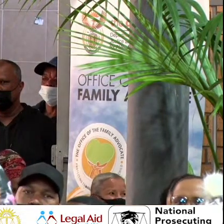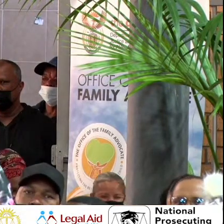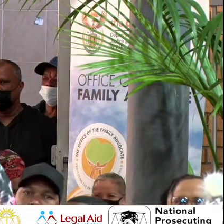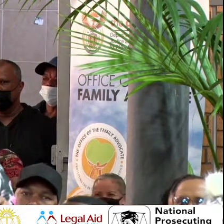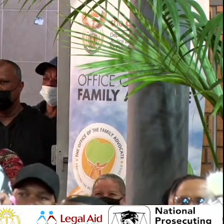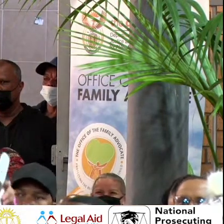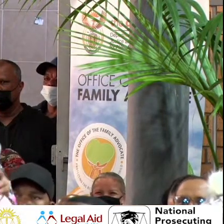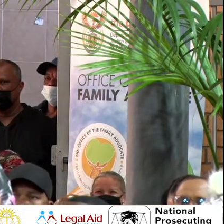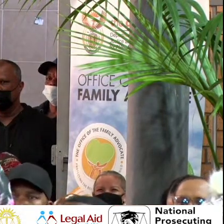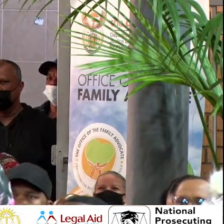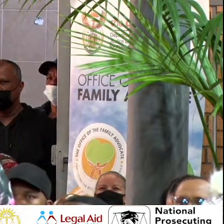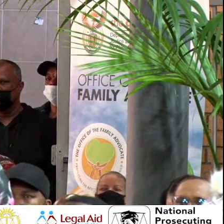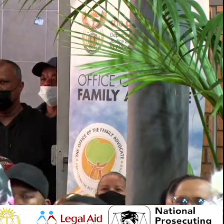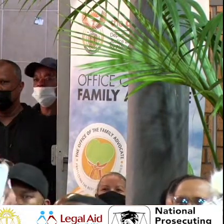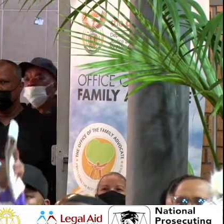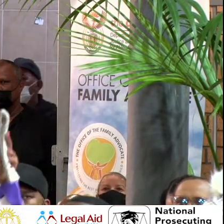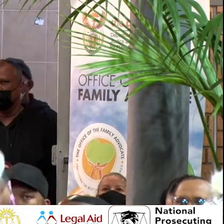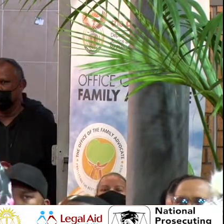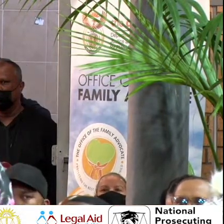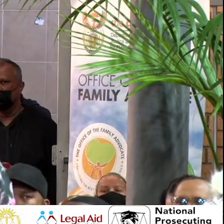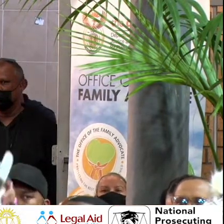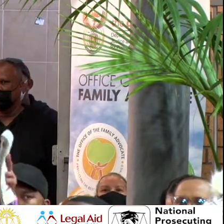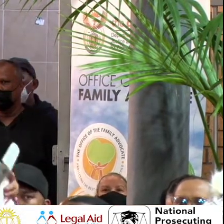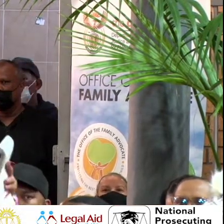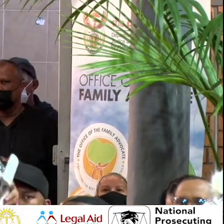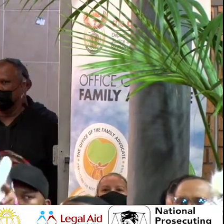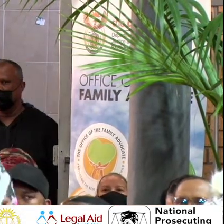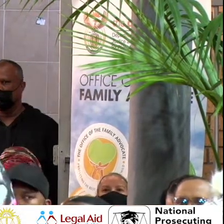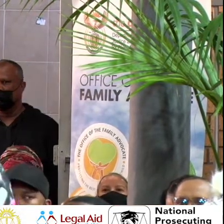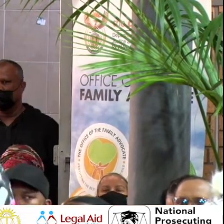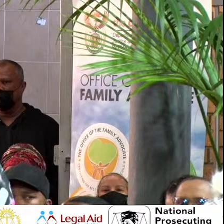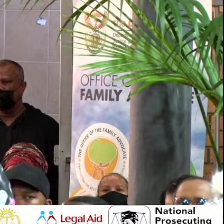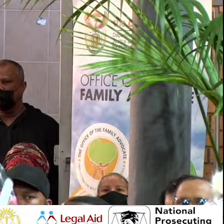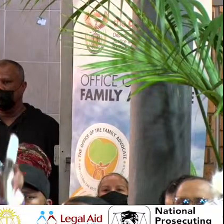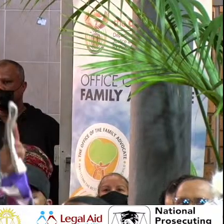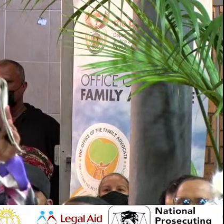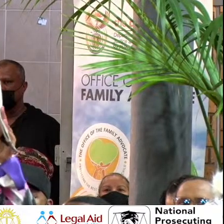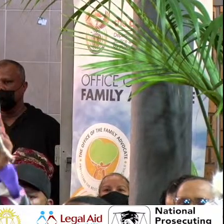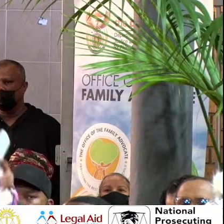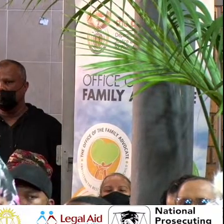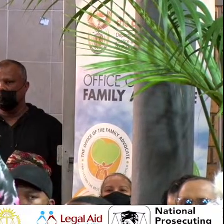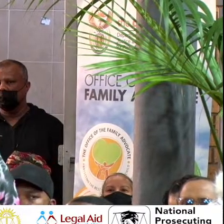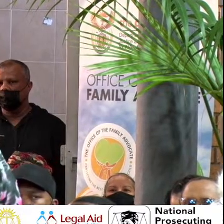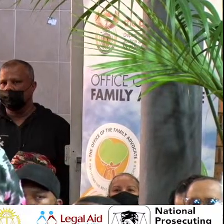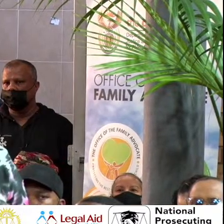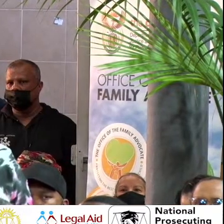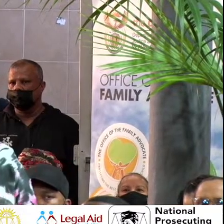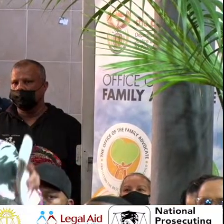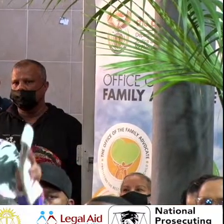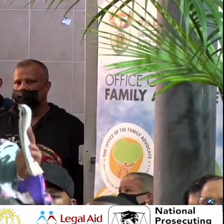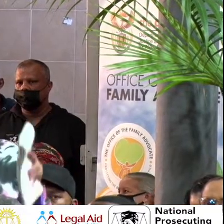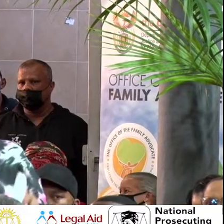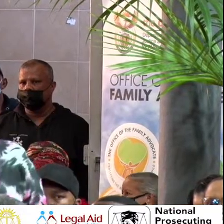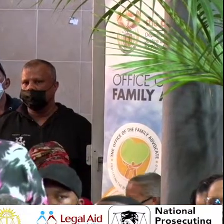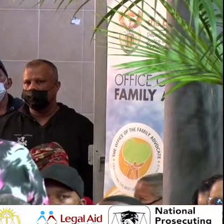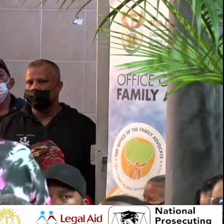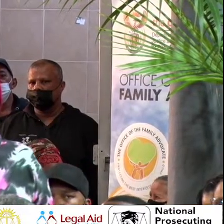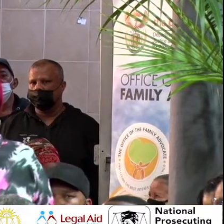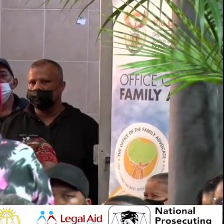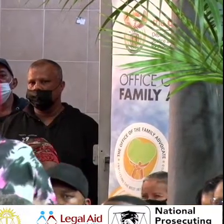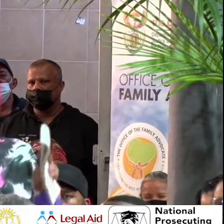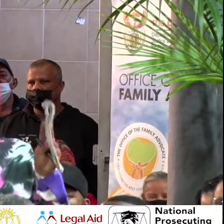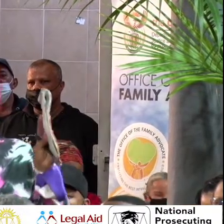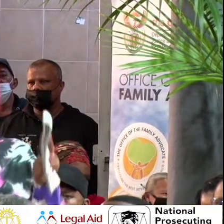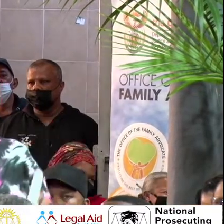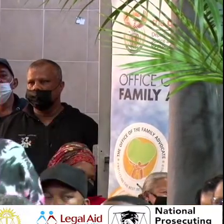because really I'm struggling so many times with social development in my